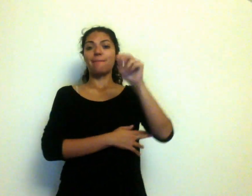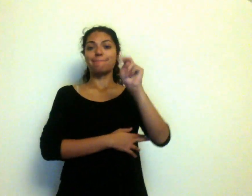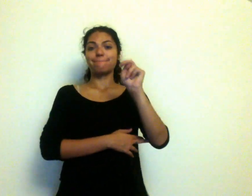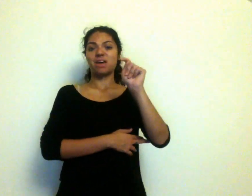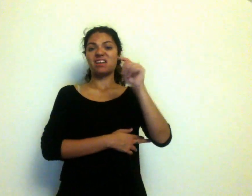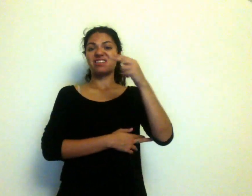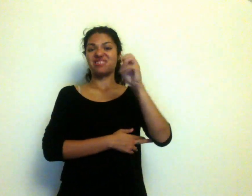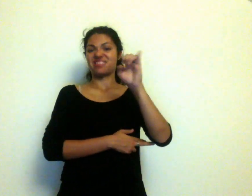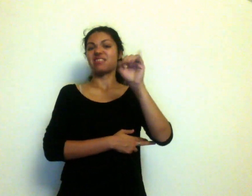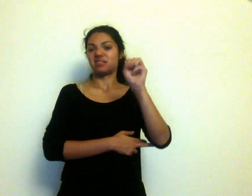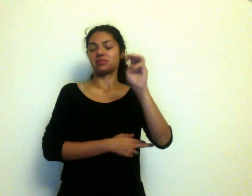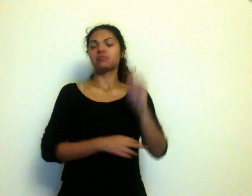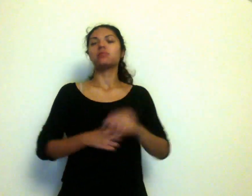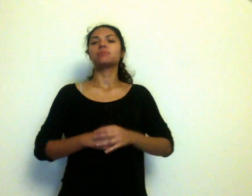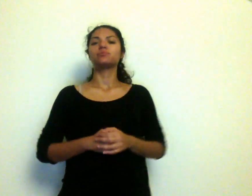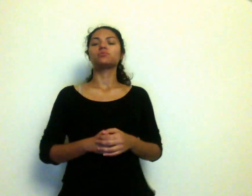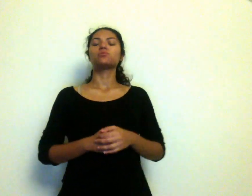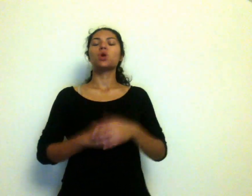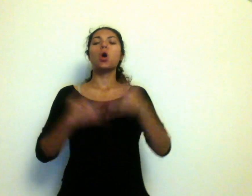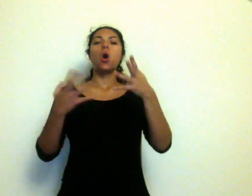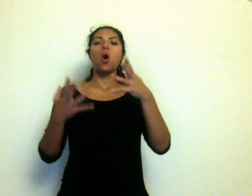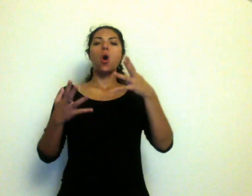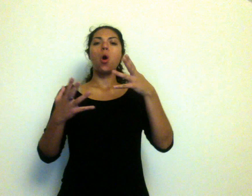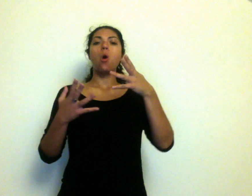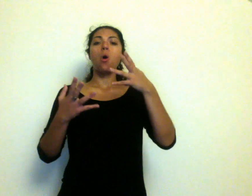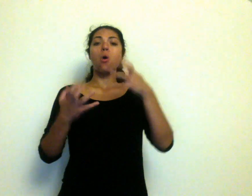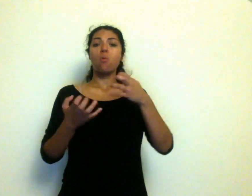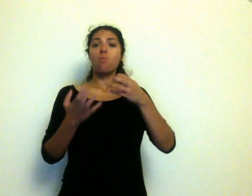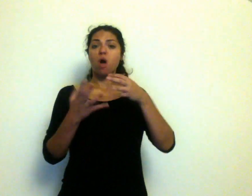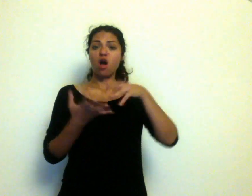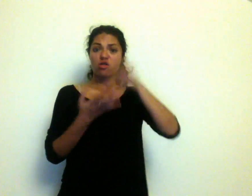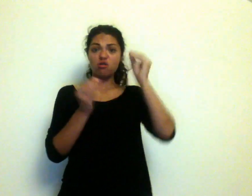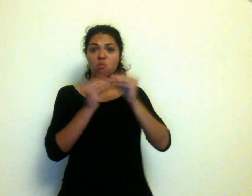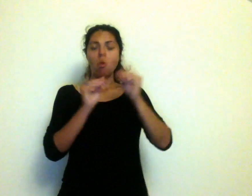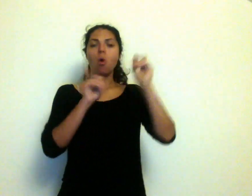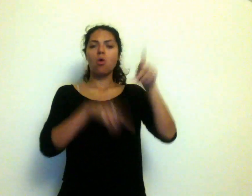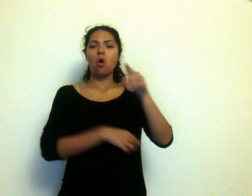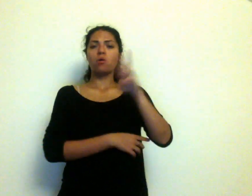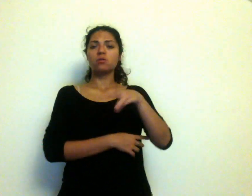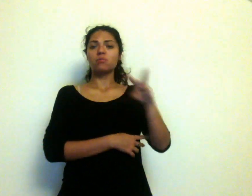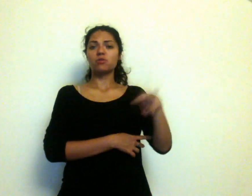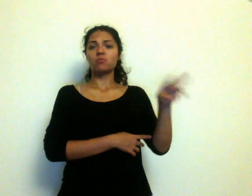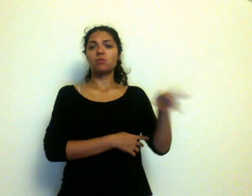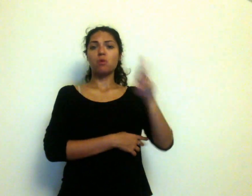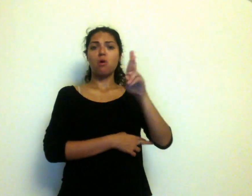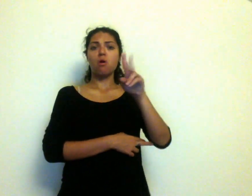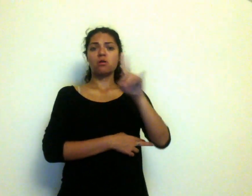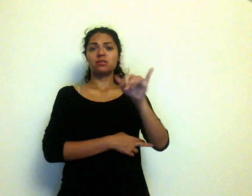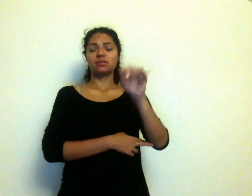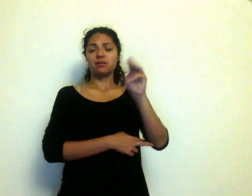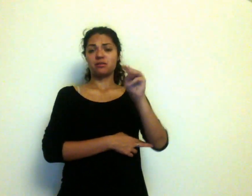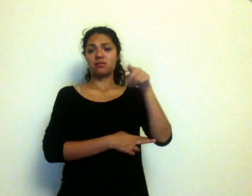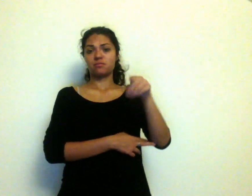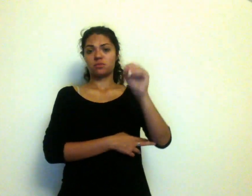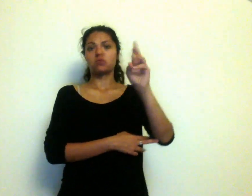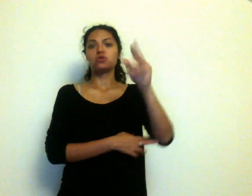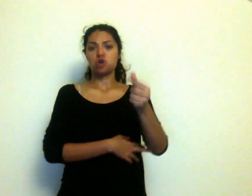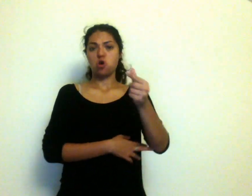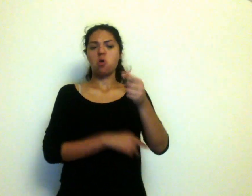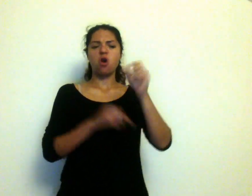www.rzim.org, where you'll find several products to help you in your search for truth, or to assist you in sharing the gospel with friends and family. That's